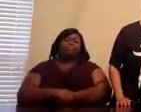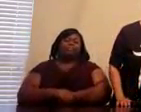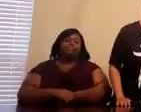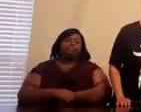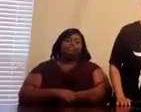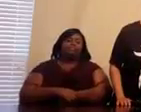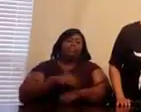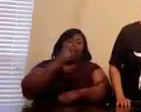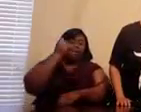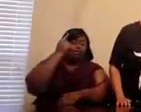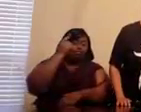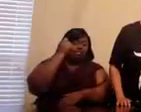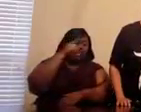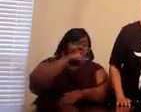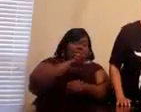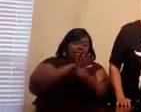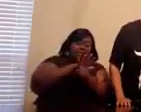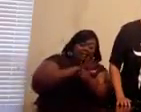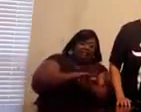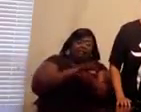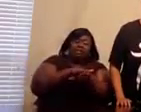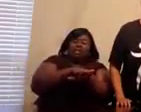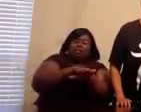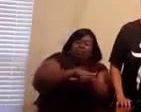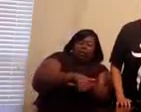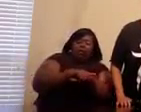And she's using pressure.